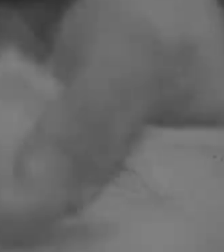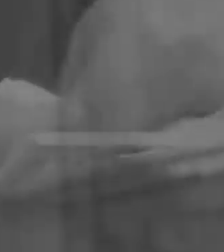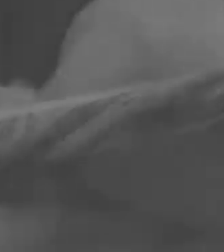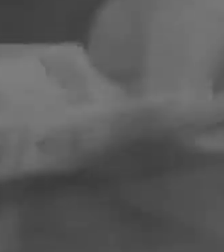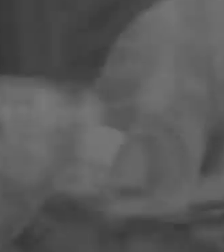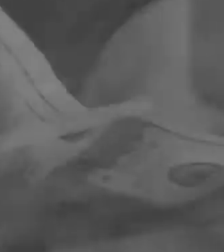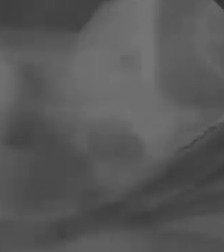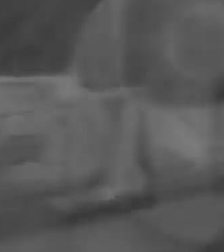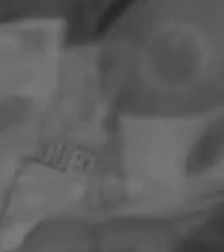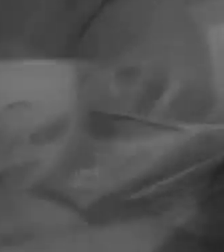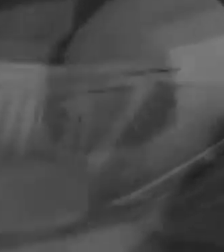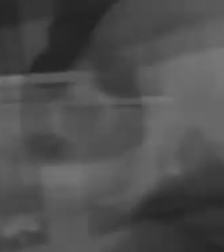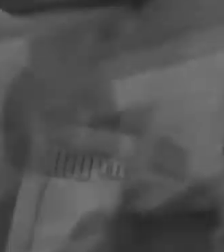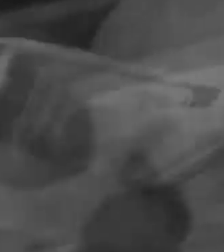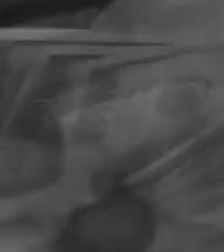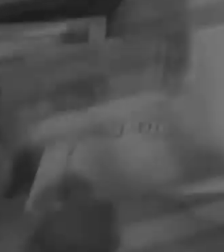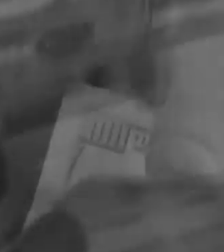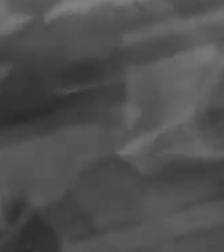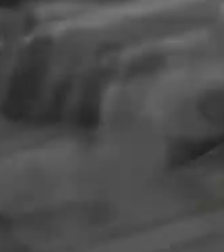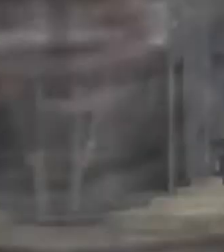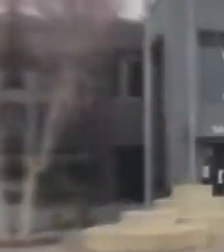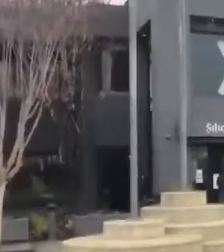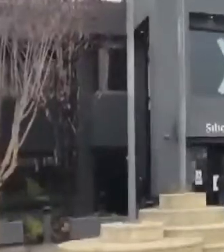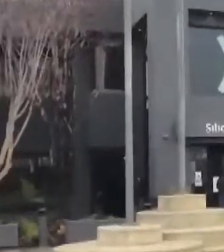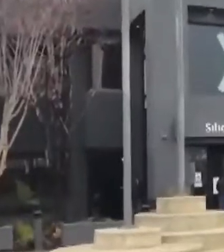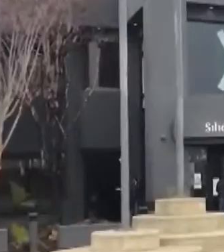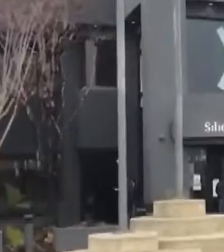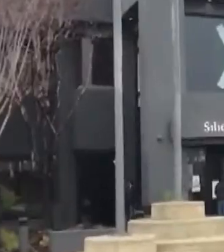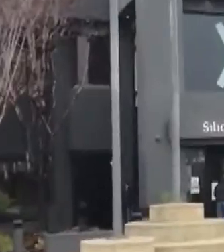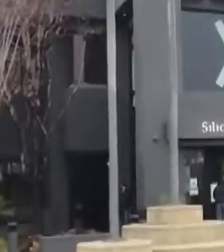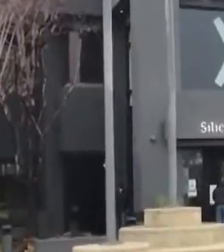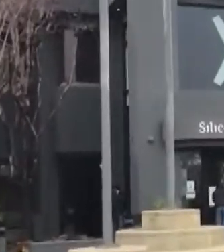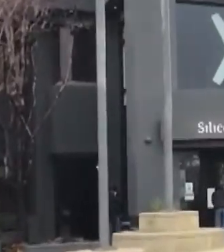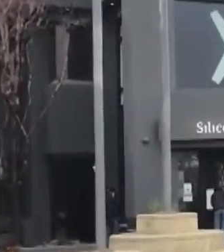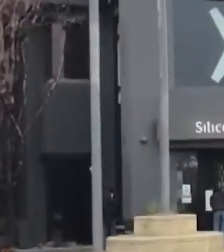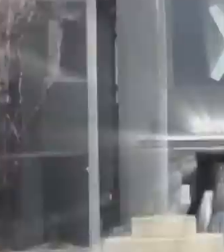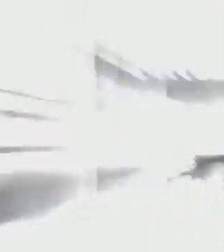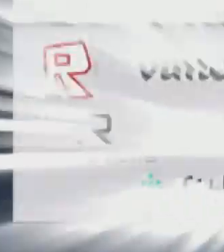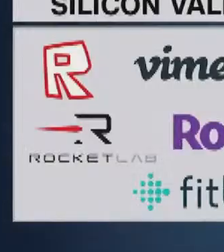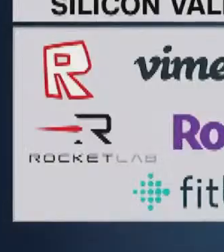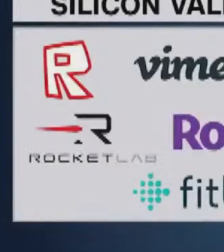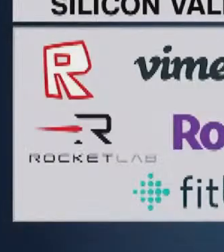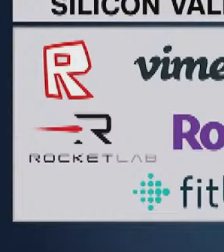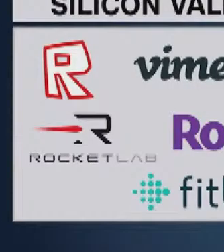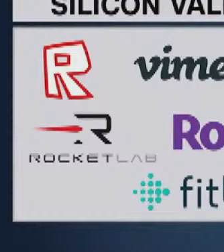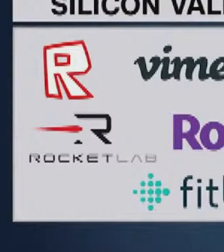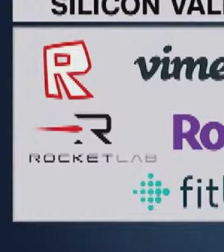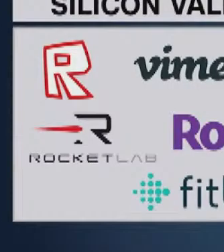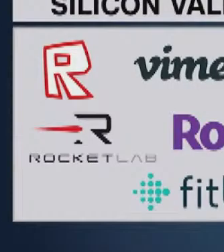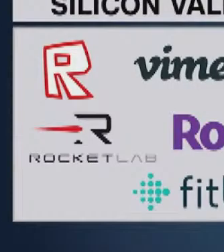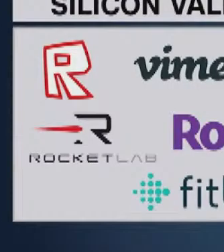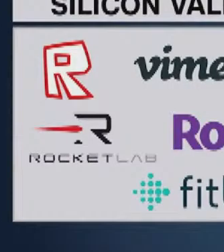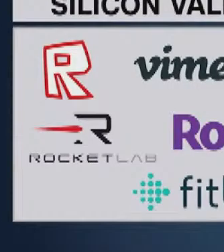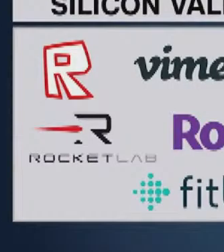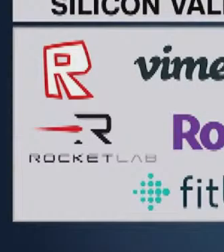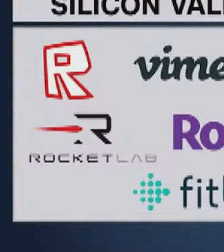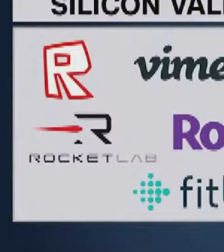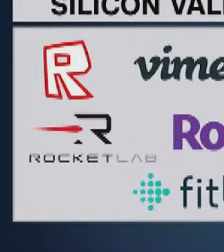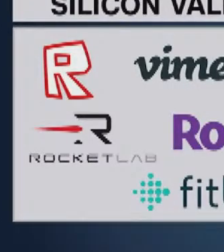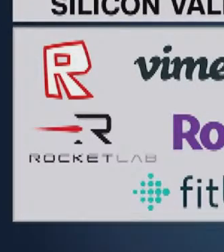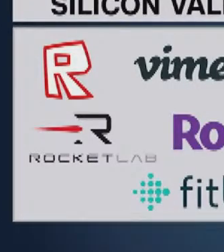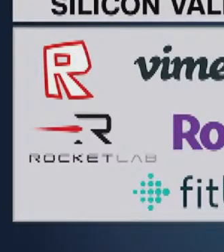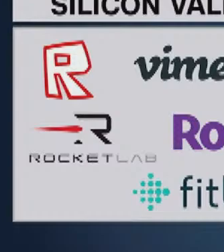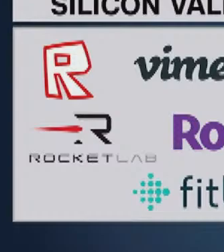knowing risk in the failed banks and would not be protected, and the bank's leaders fired. Silicon Valley Bank was little known to most